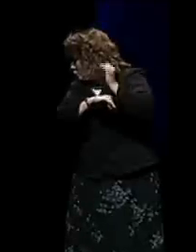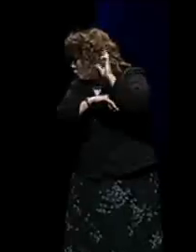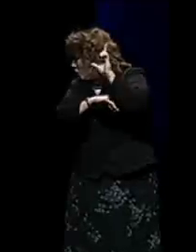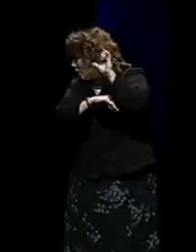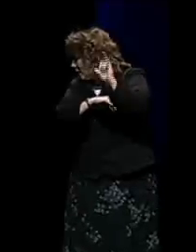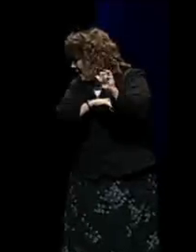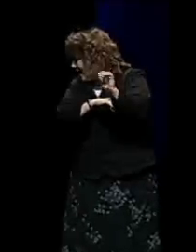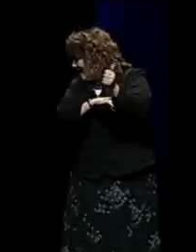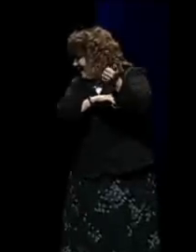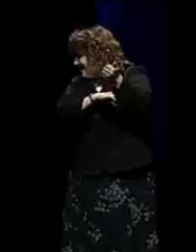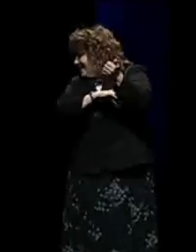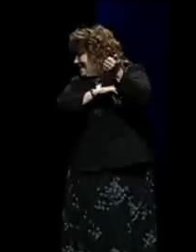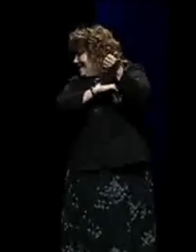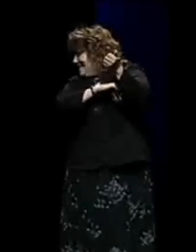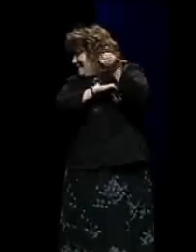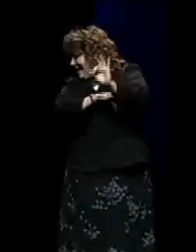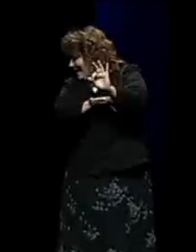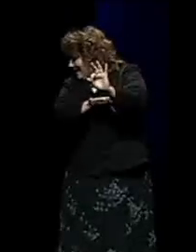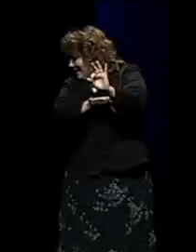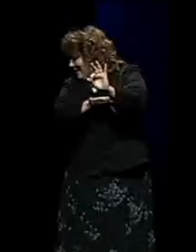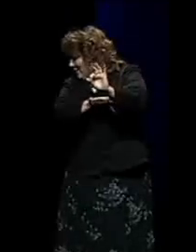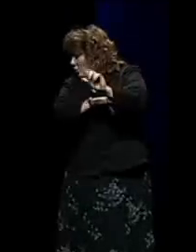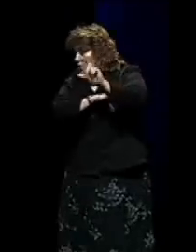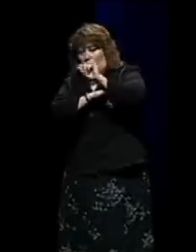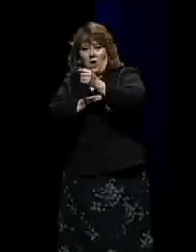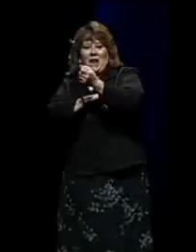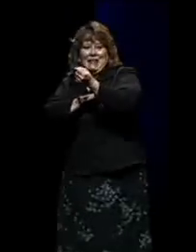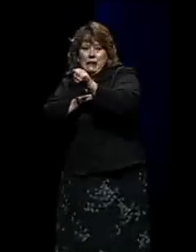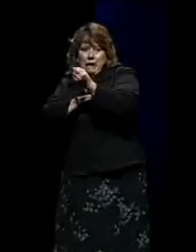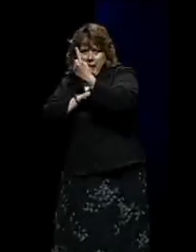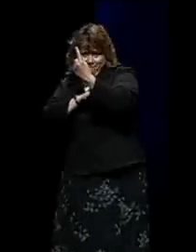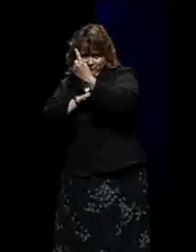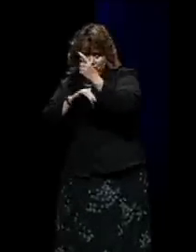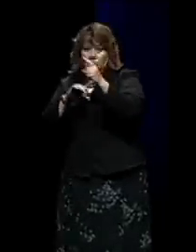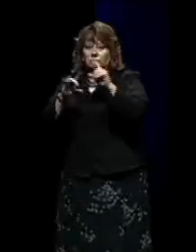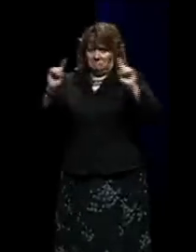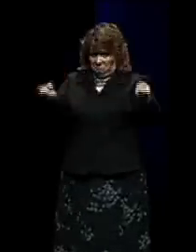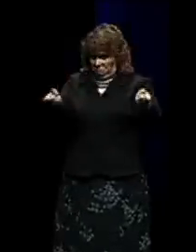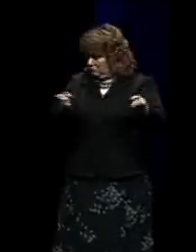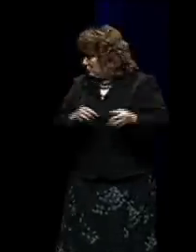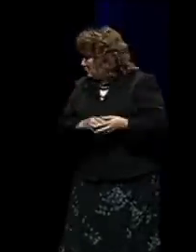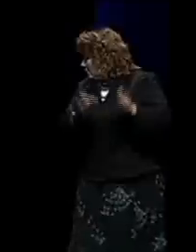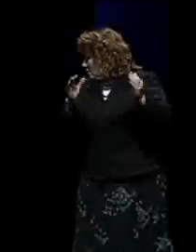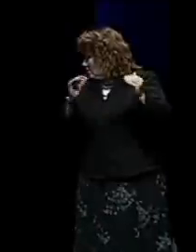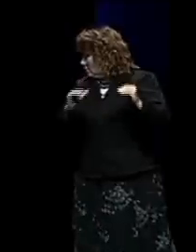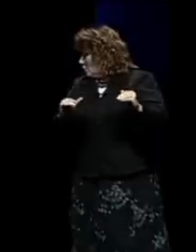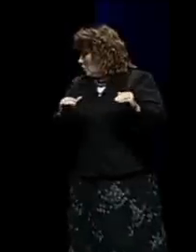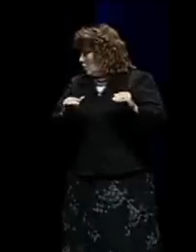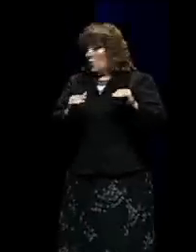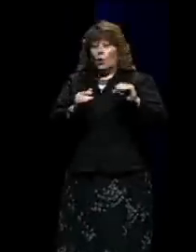in the memo dated July 19, 2011, in parentheses,